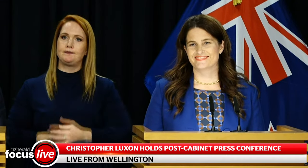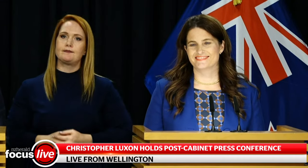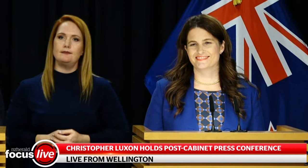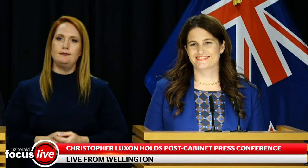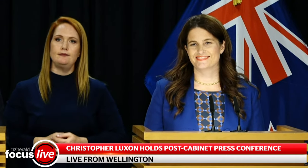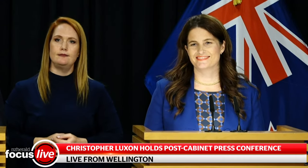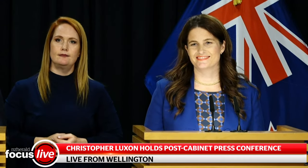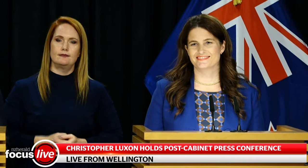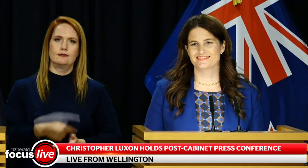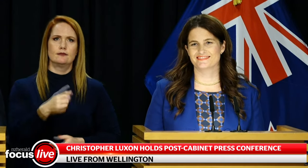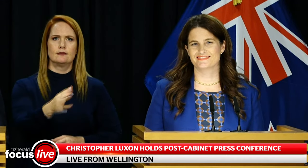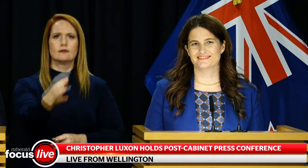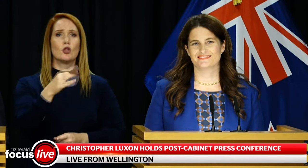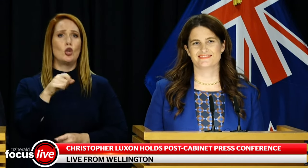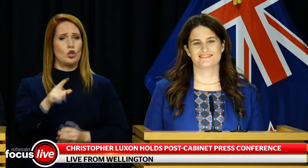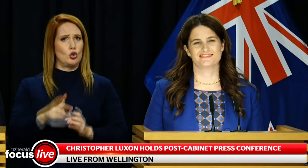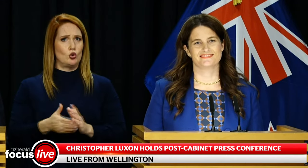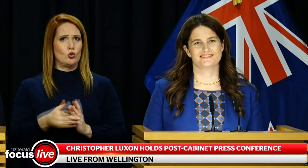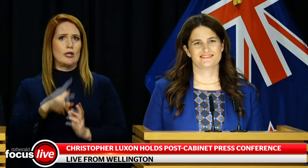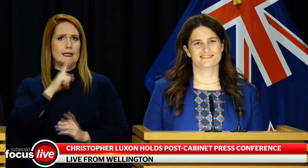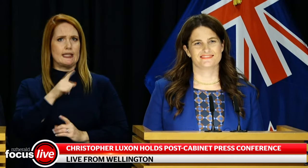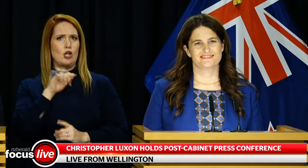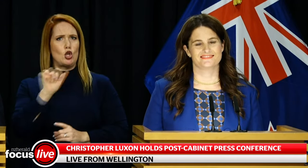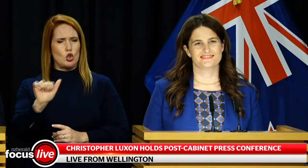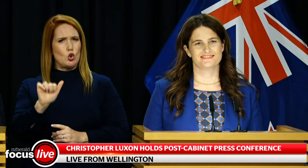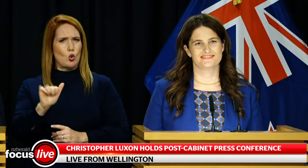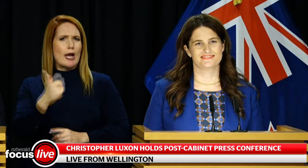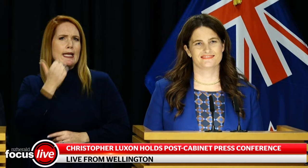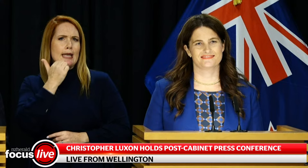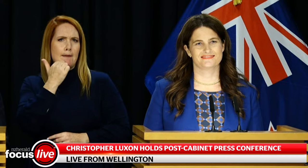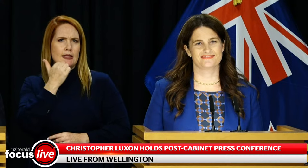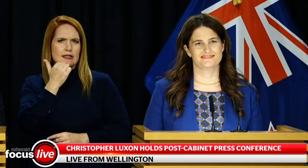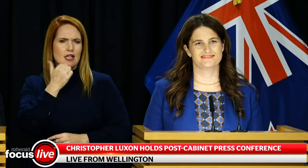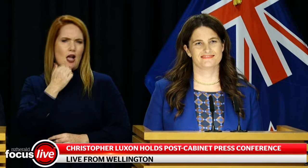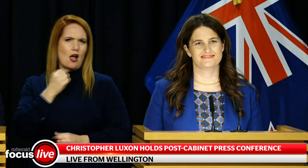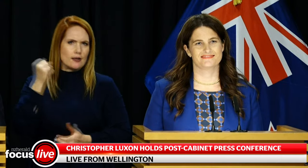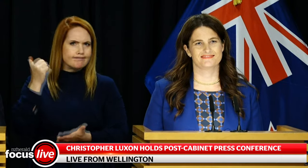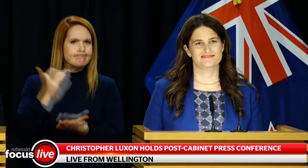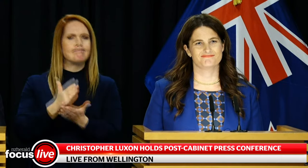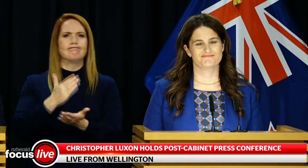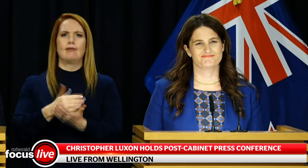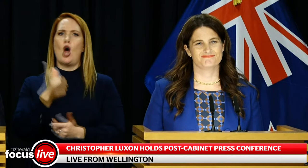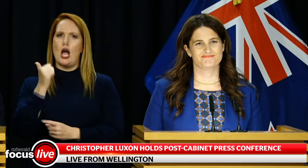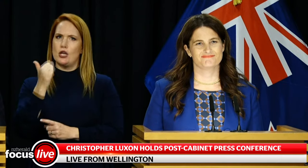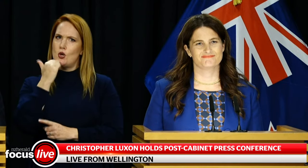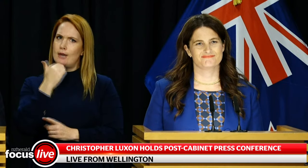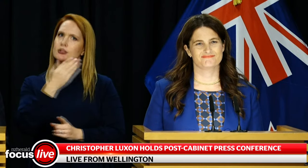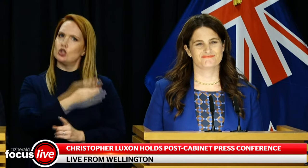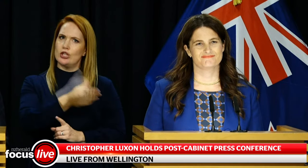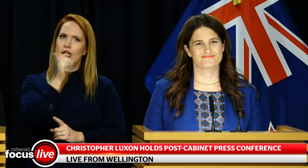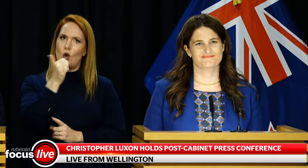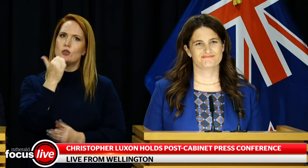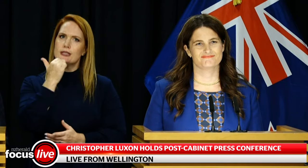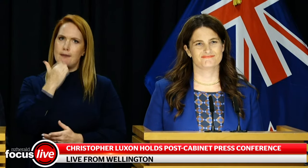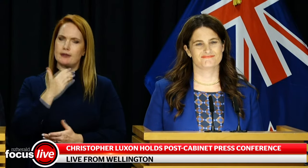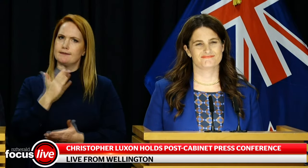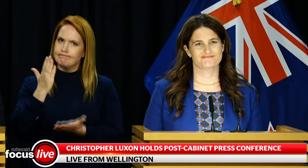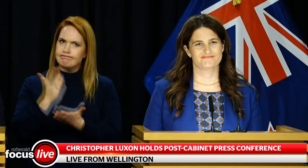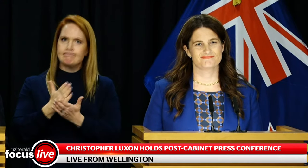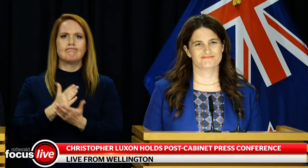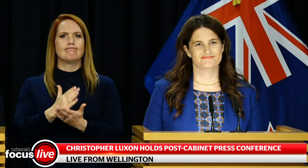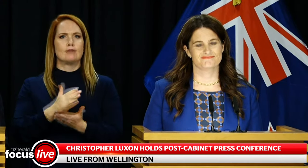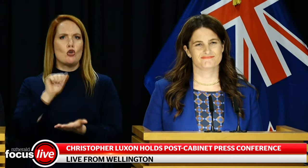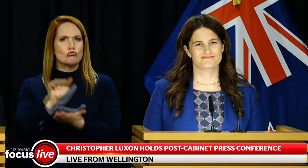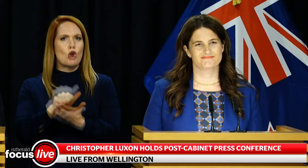You promised to Kiwis that your numbers were rock solid. Quote unquote, I know numbers, Nicola knows numbers. You said that they were rock